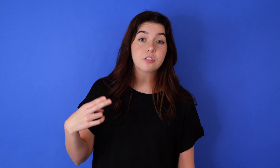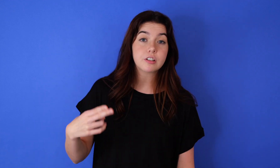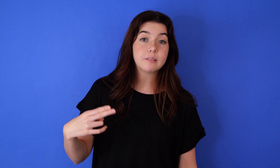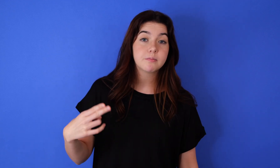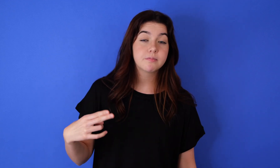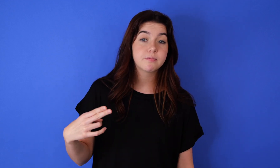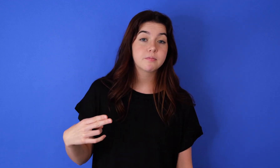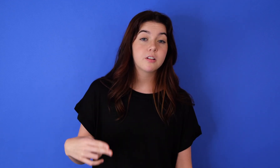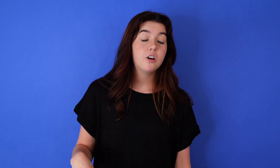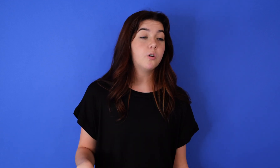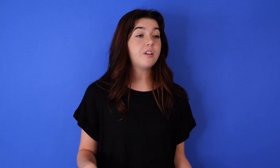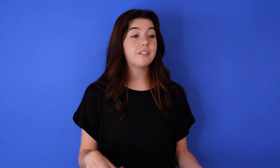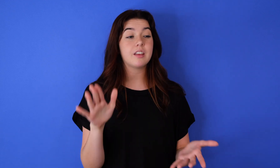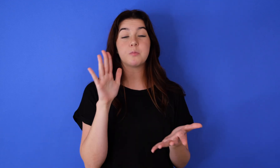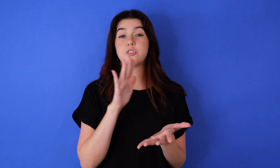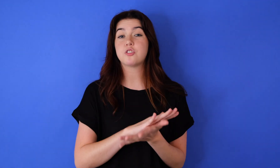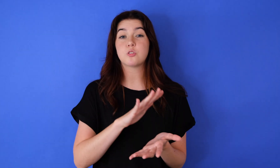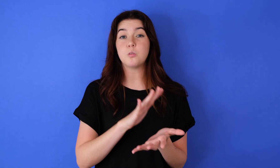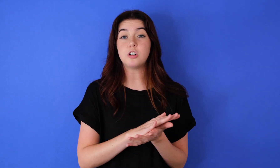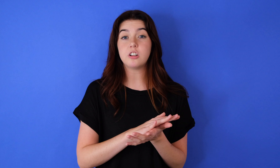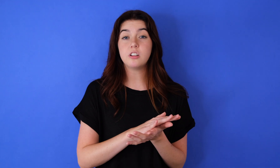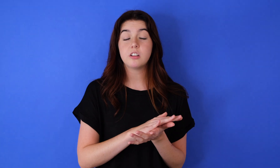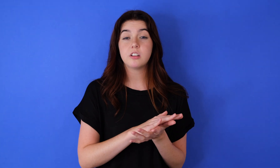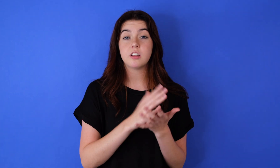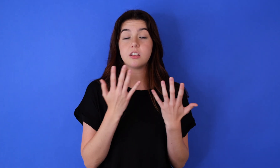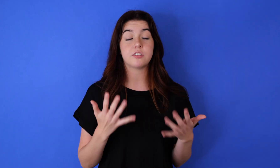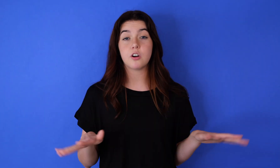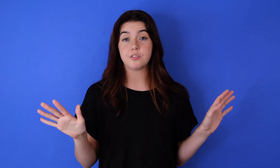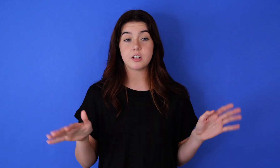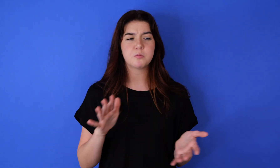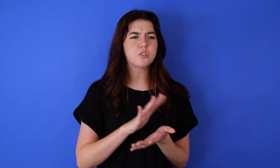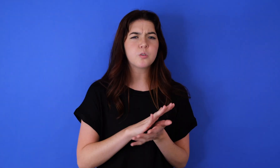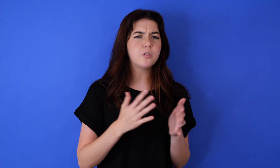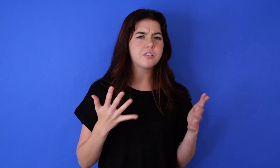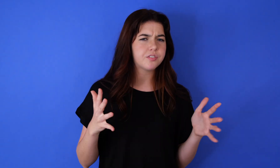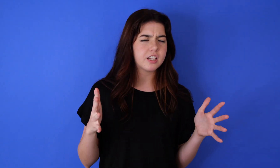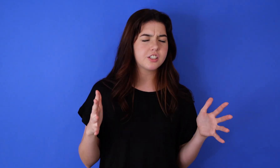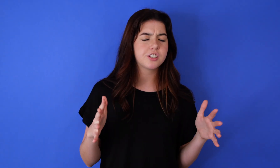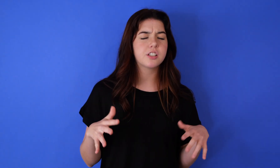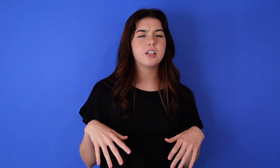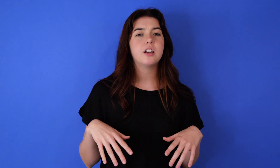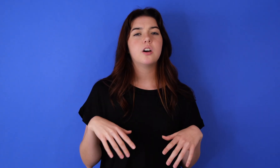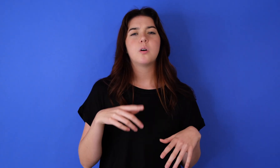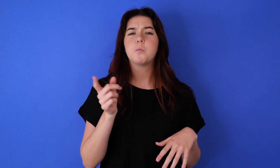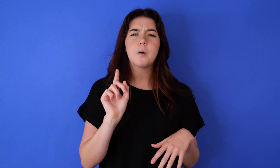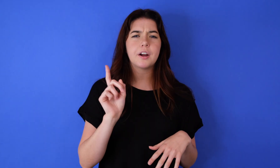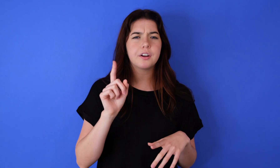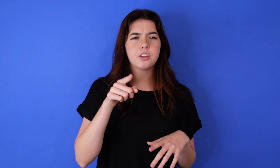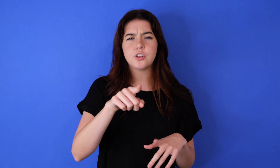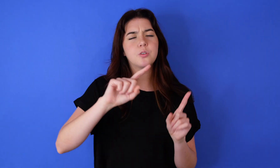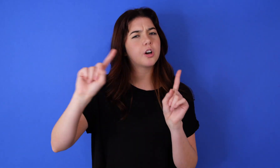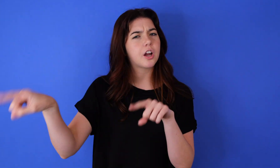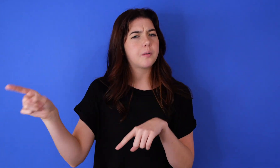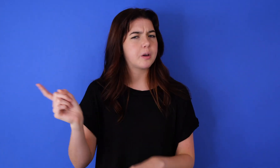history. Or you can say when school is over, when school is finished, where you are going